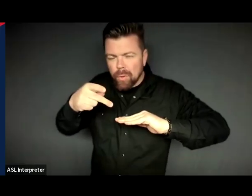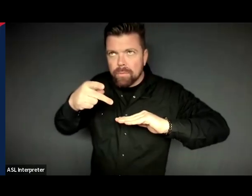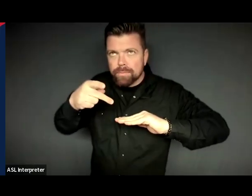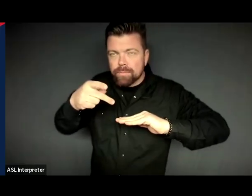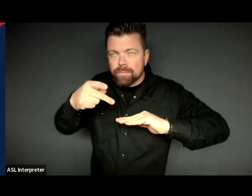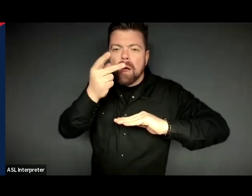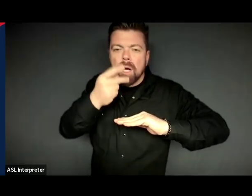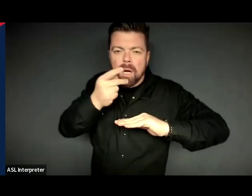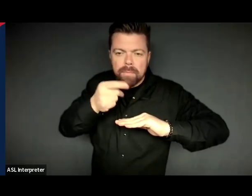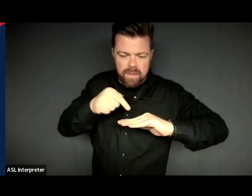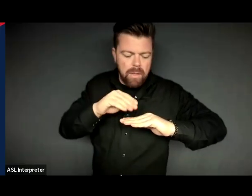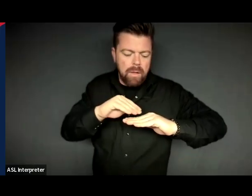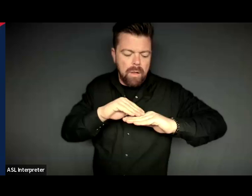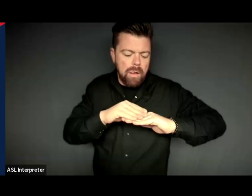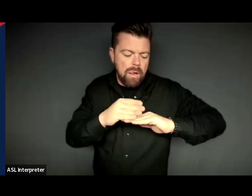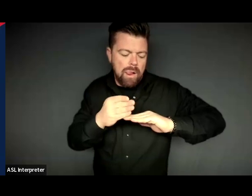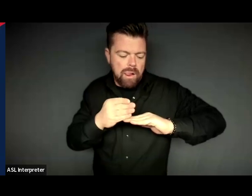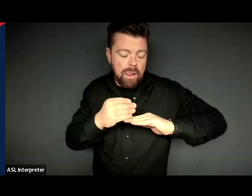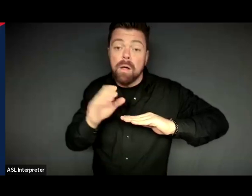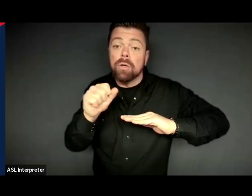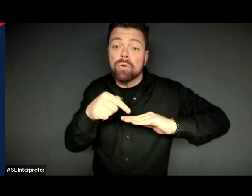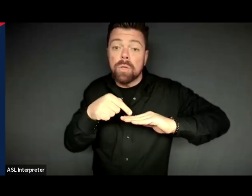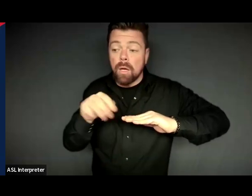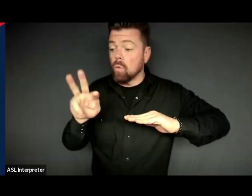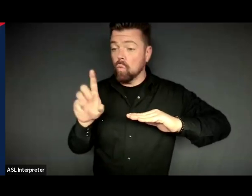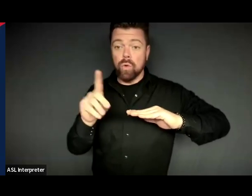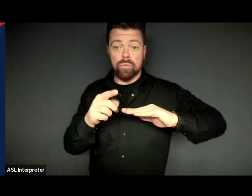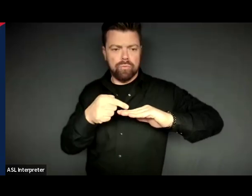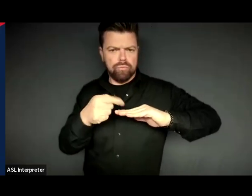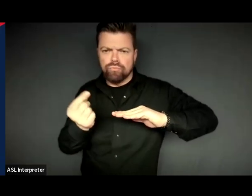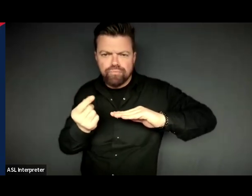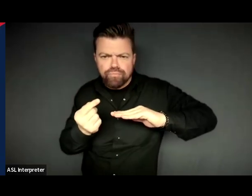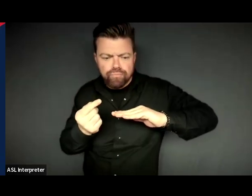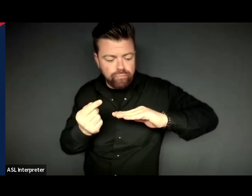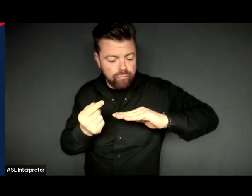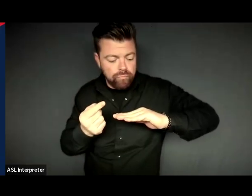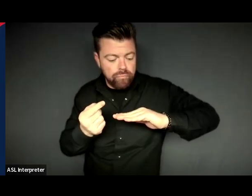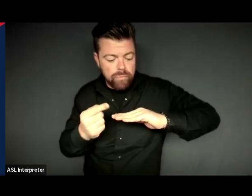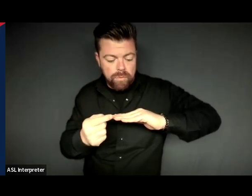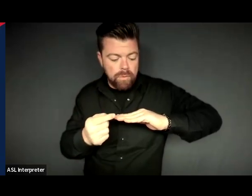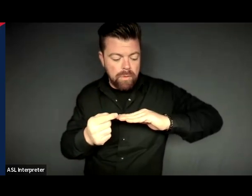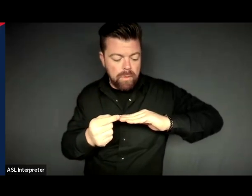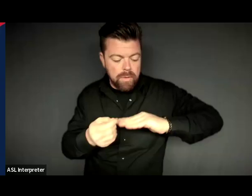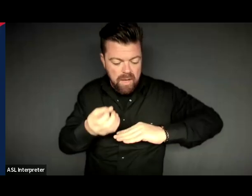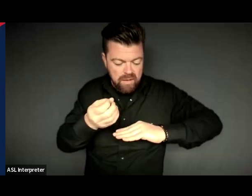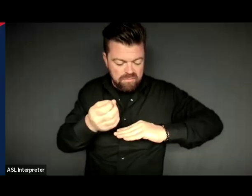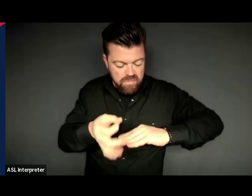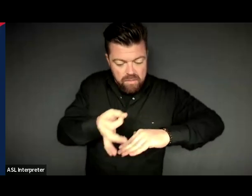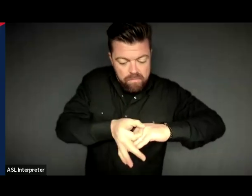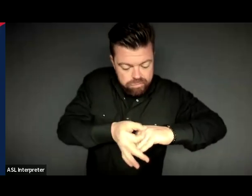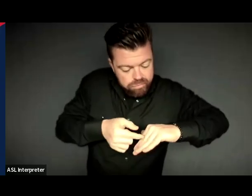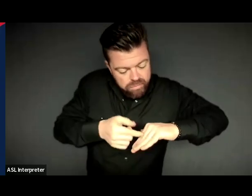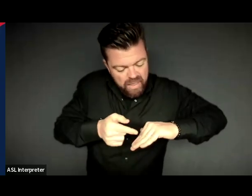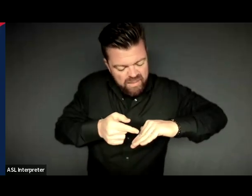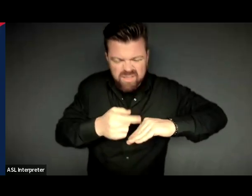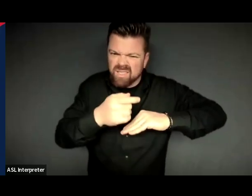pink spot, it's open now. And so when that wound is new, it kind of has a rougher edge. It